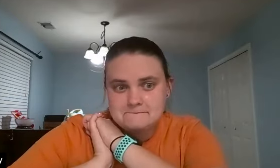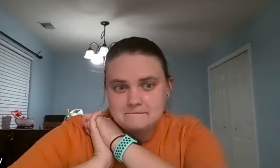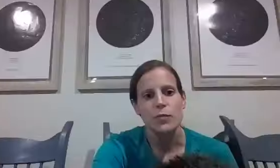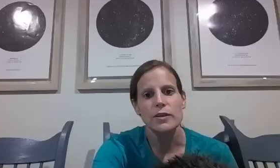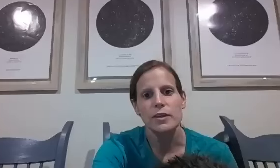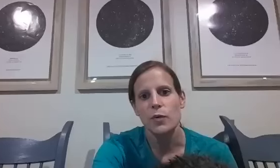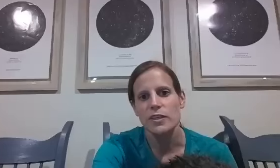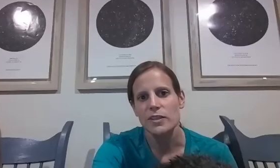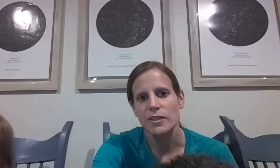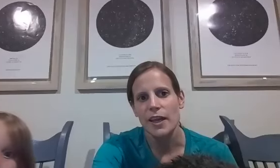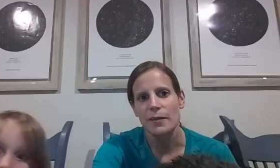Is wizard and witch the same?